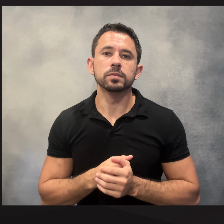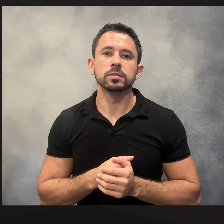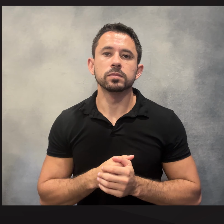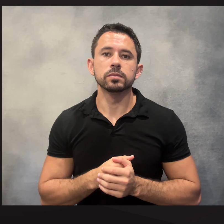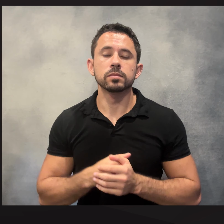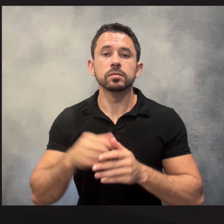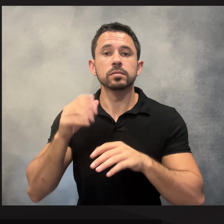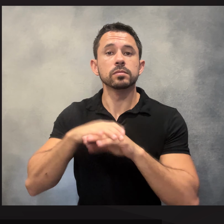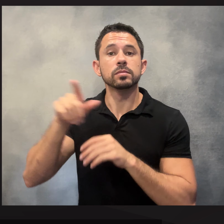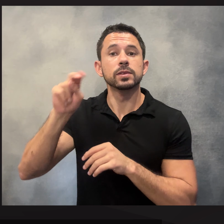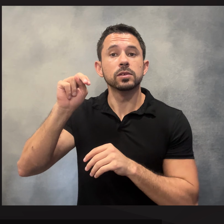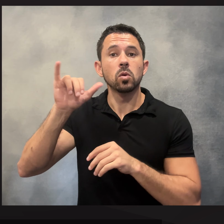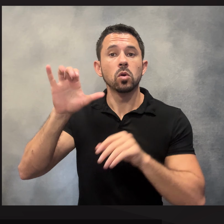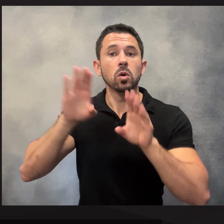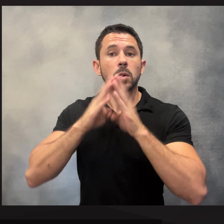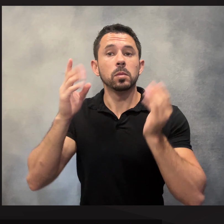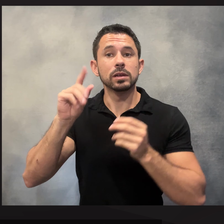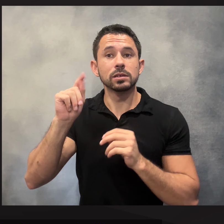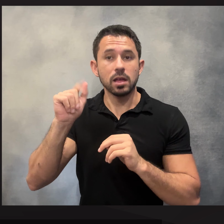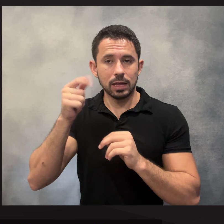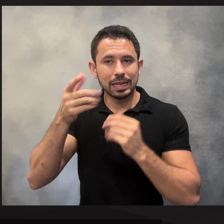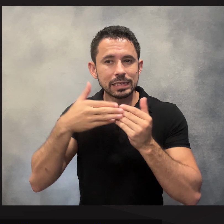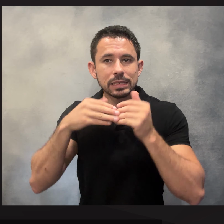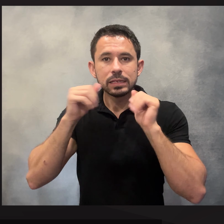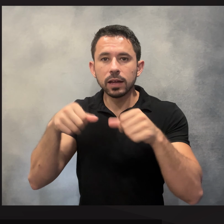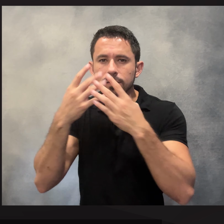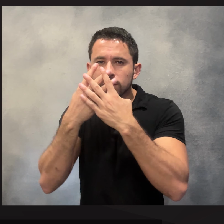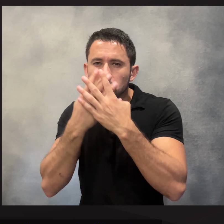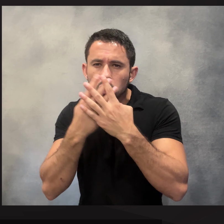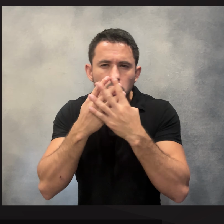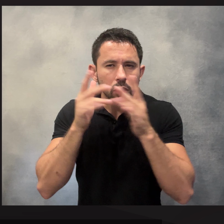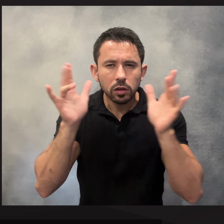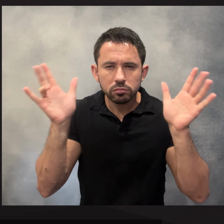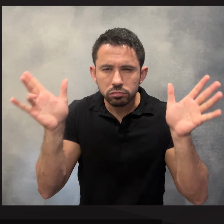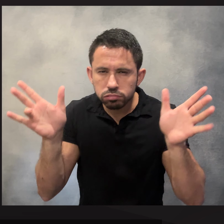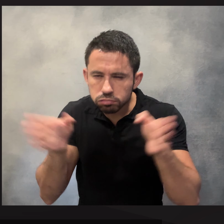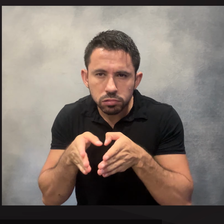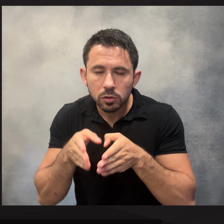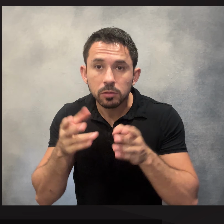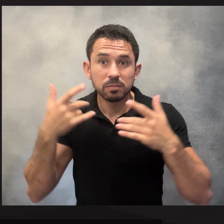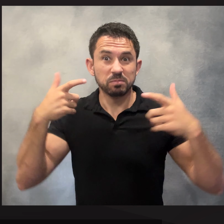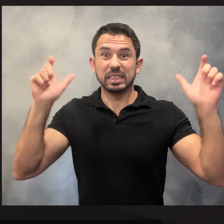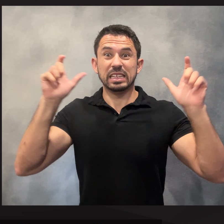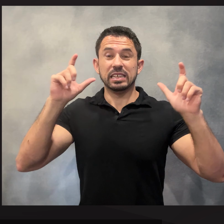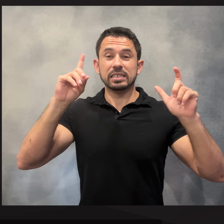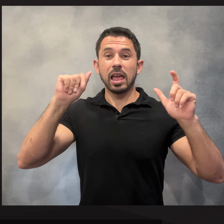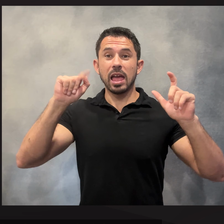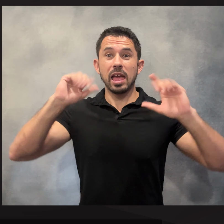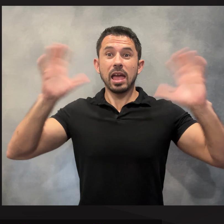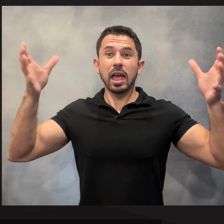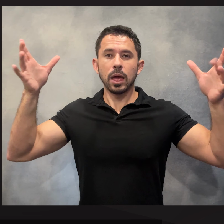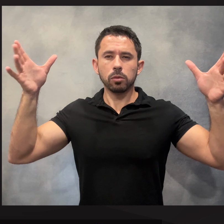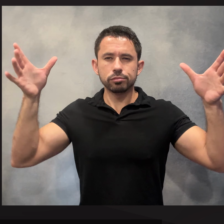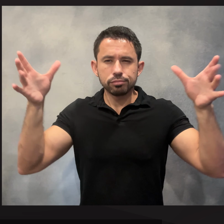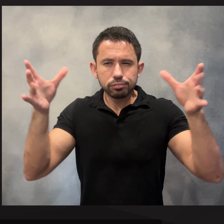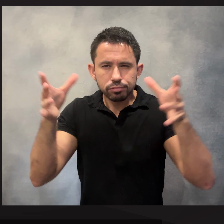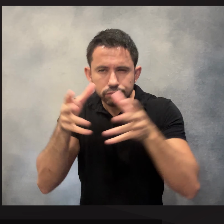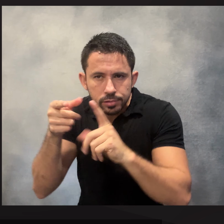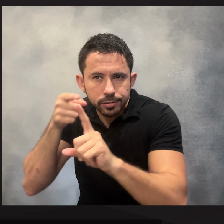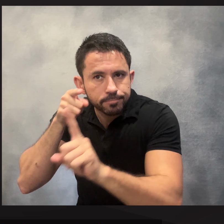On New York City Open Data, it's easy to filter down a large data set like 311 to only show the information